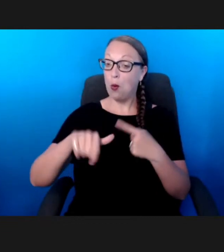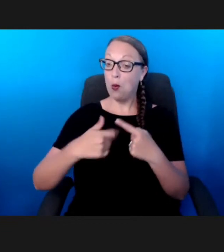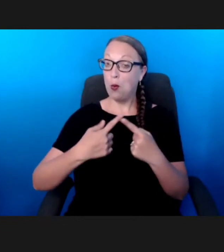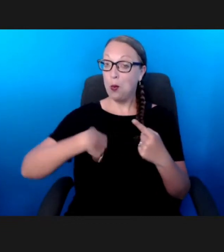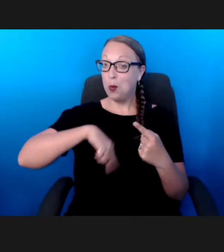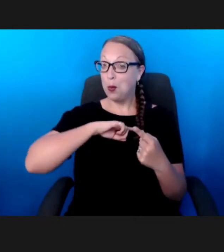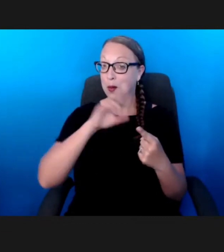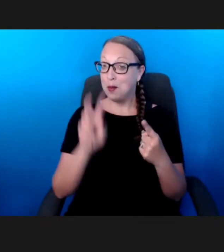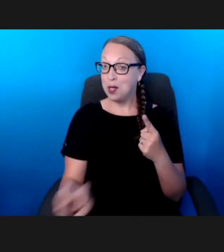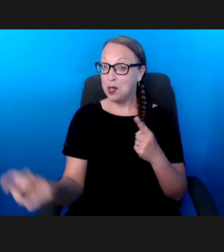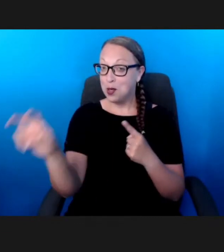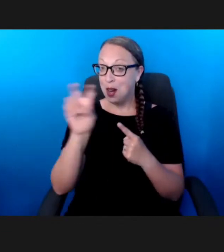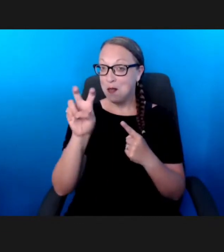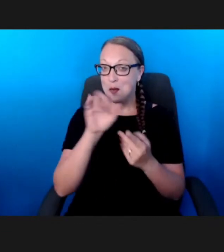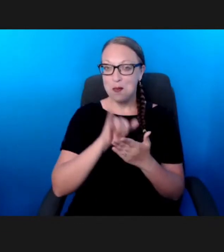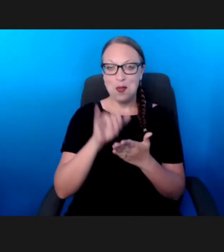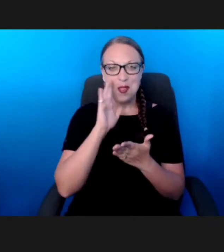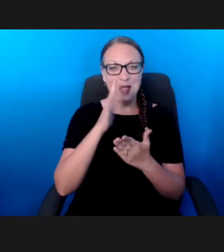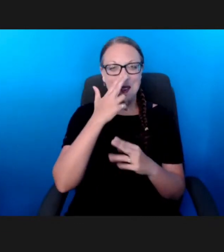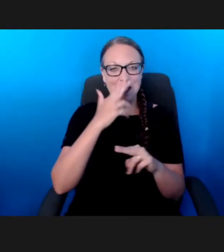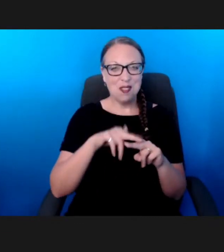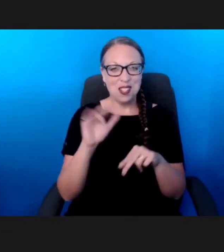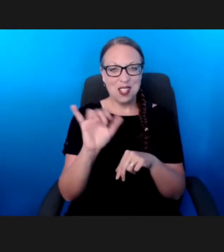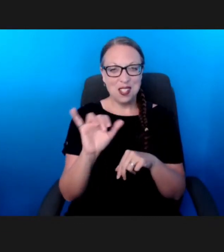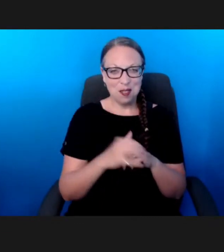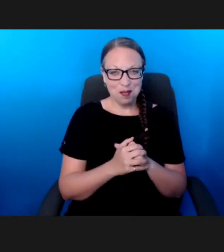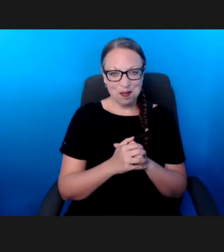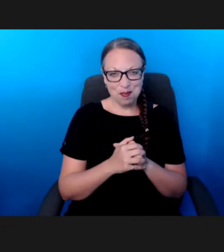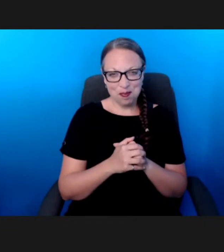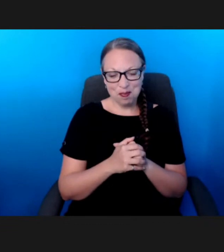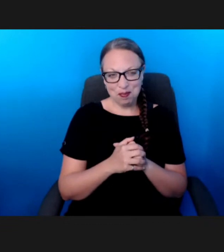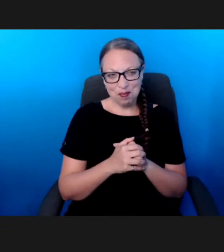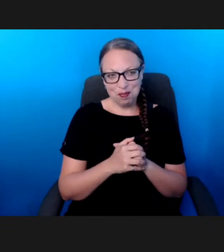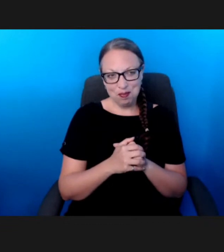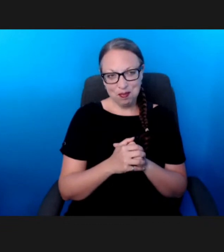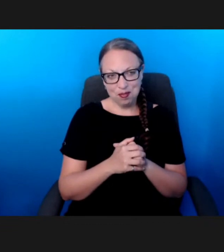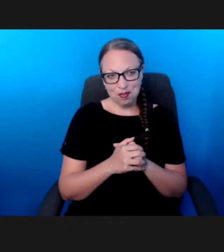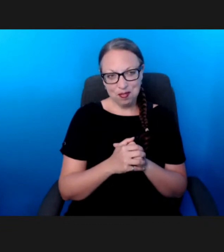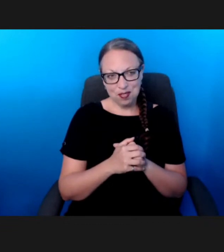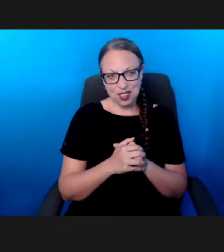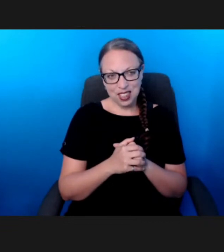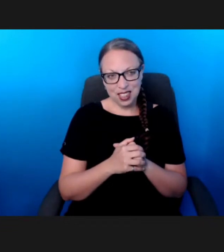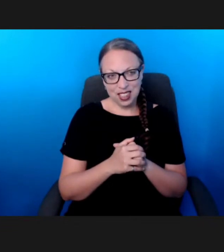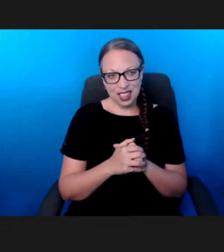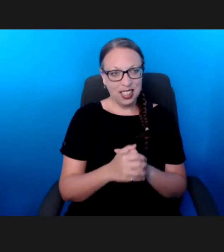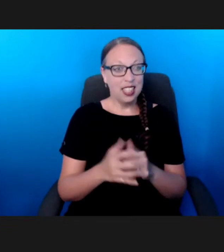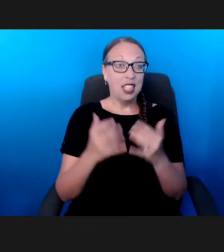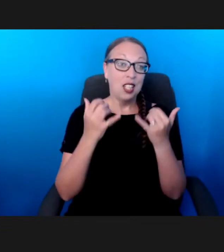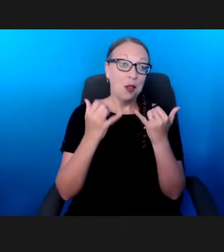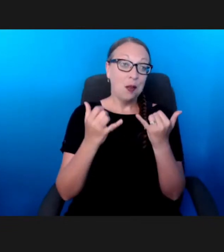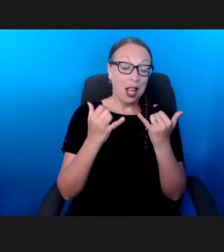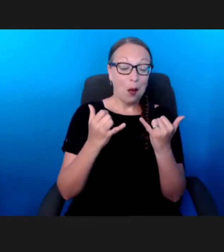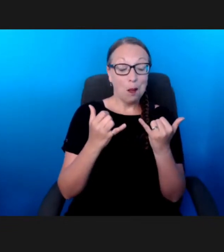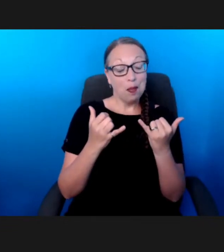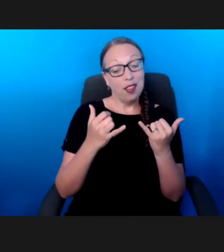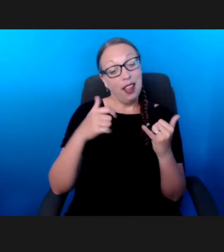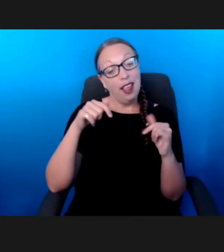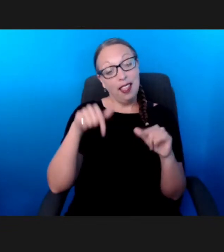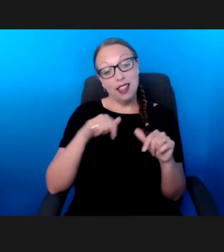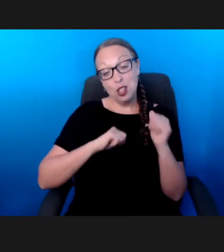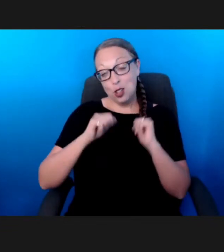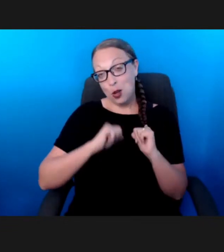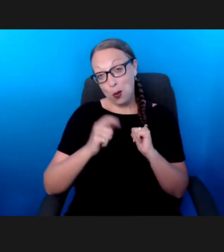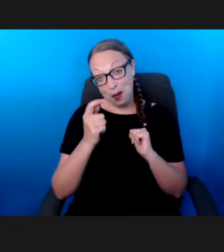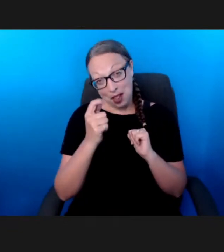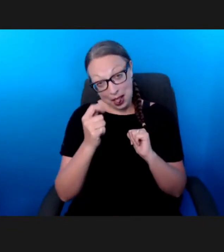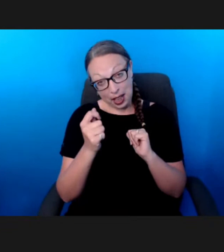too. Well, again, it's been a show that we've experimented with, and it's had a few rough spots. A